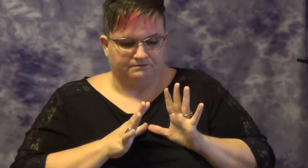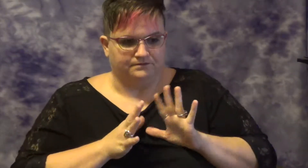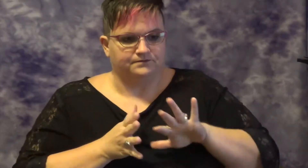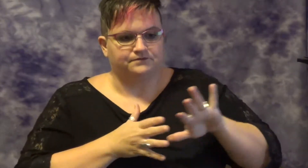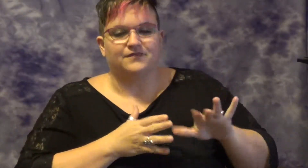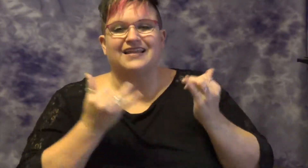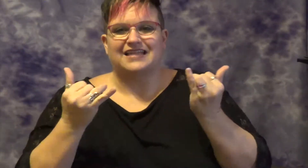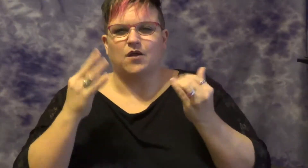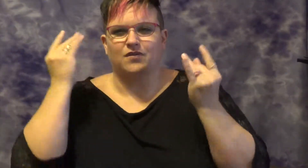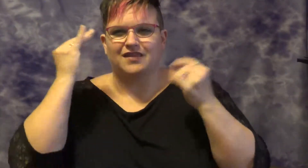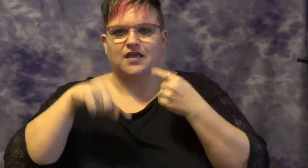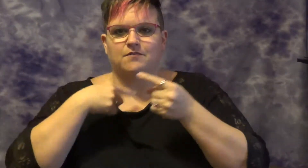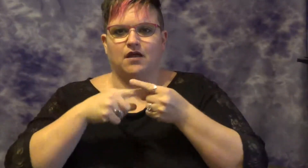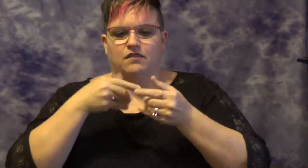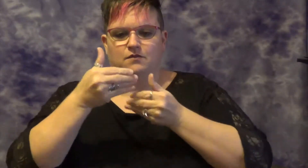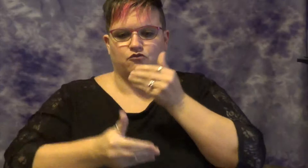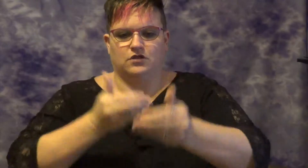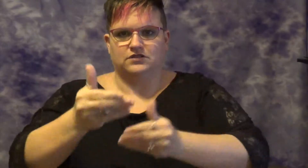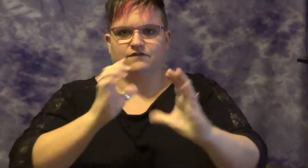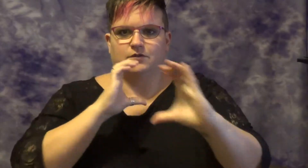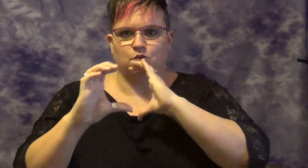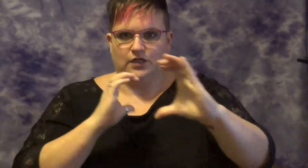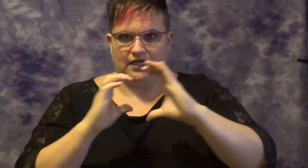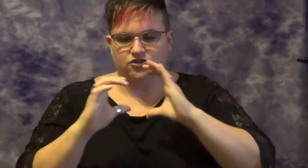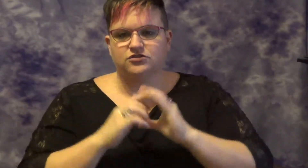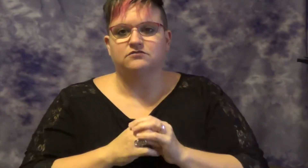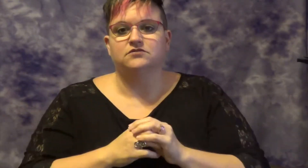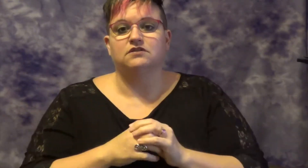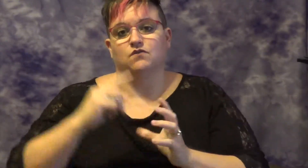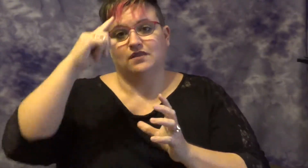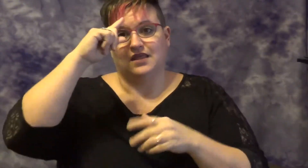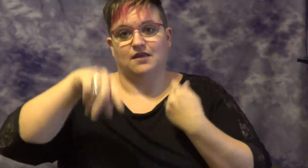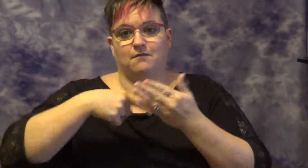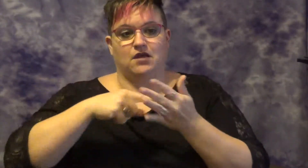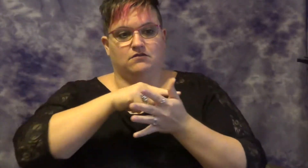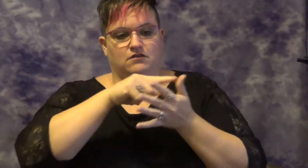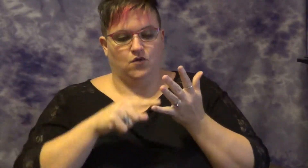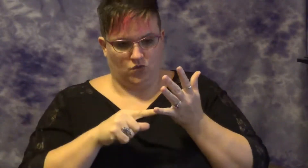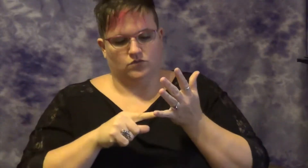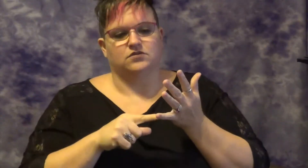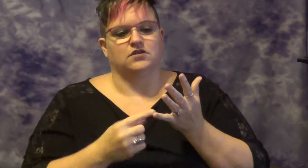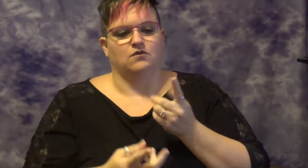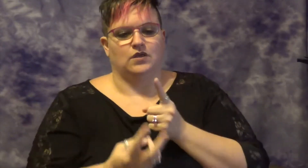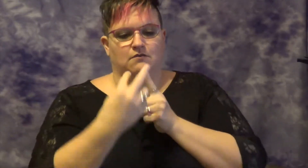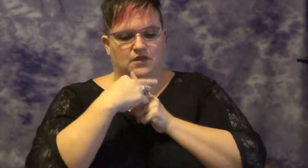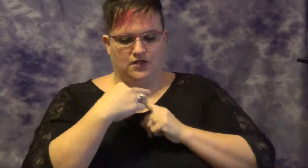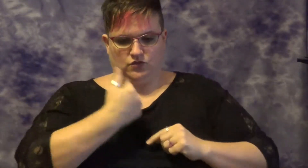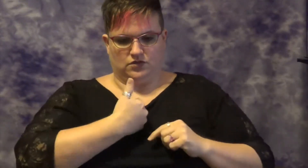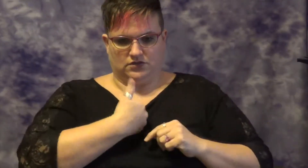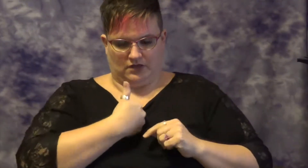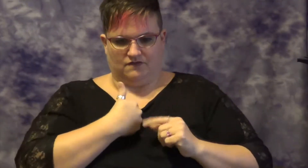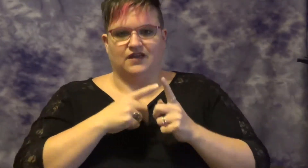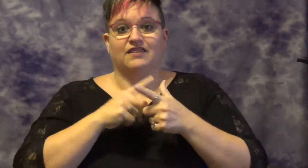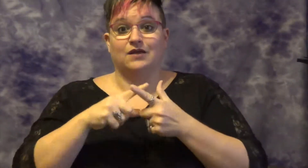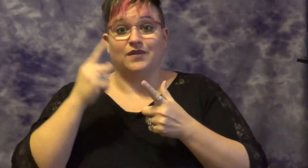the requirements for being an interpreter, now we're going to actually move on to think about the process involved. So we apply all